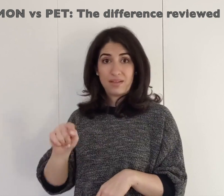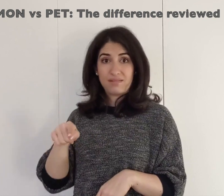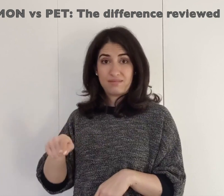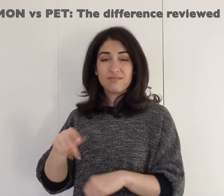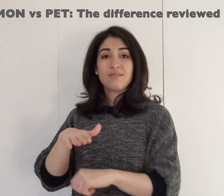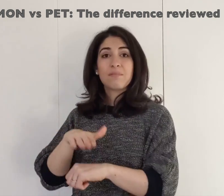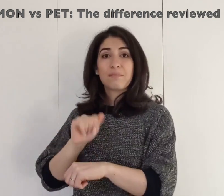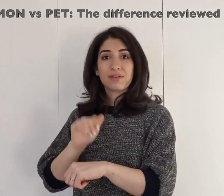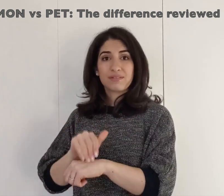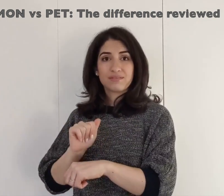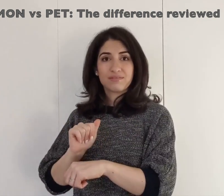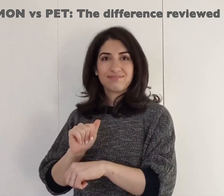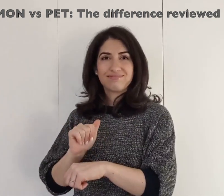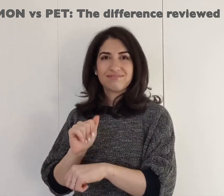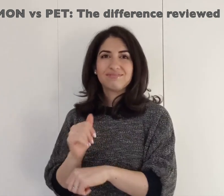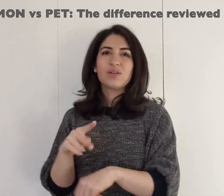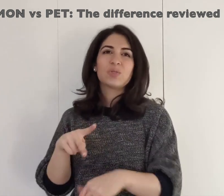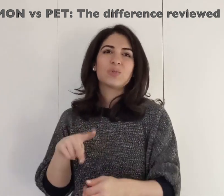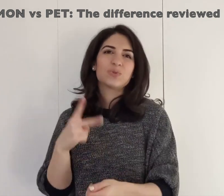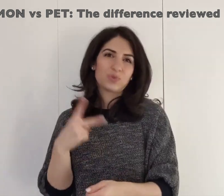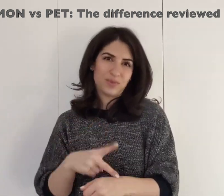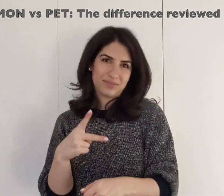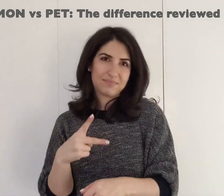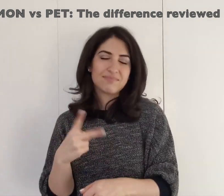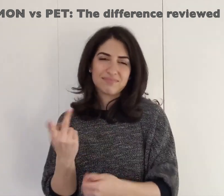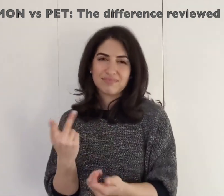Pet has a double movement, twice.